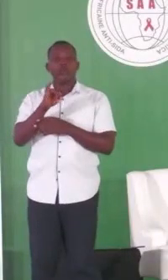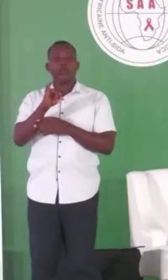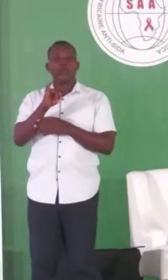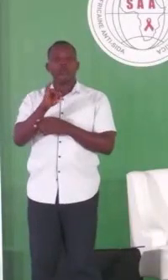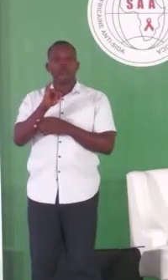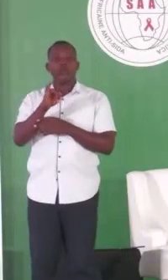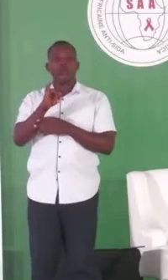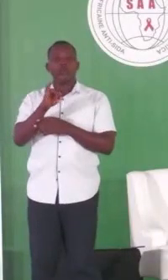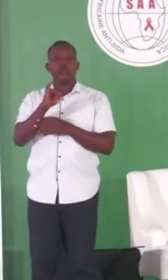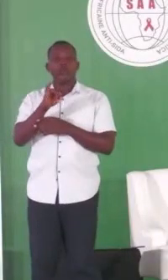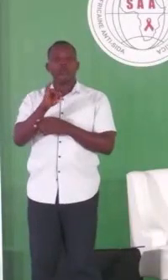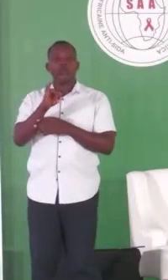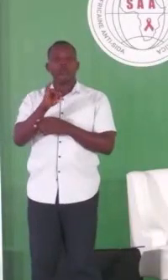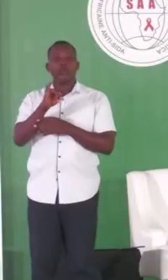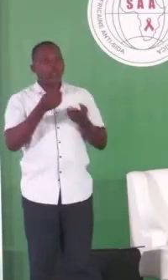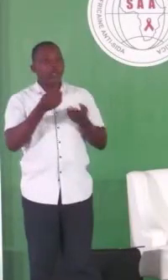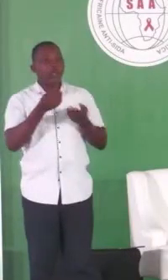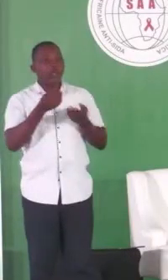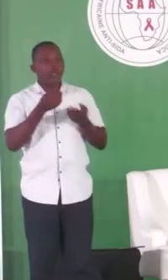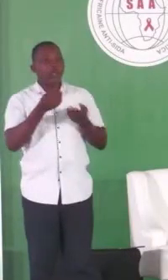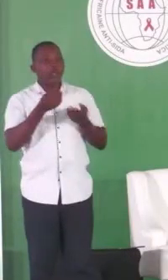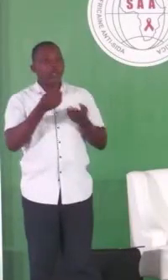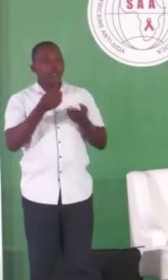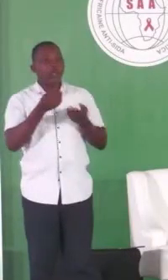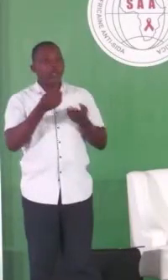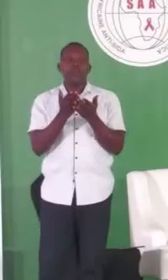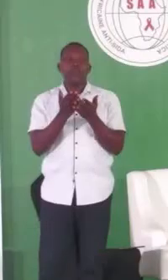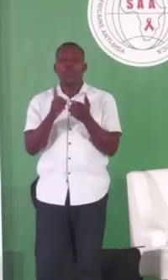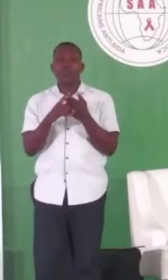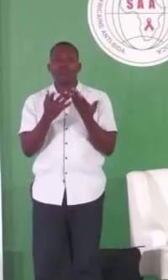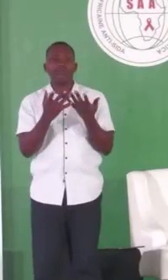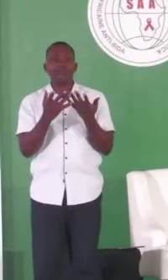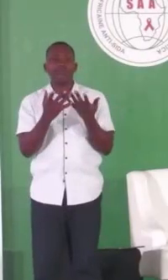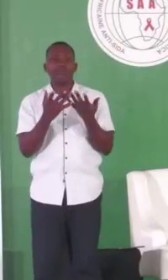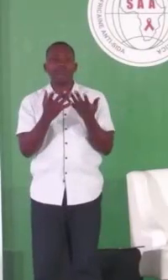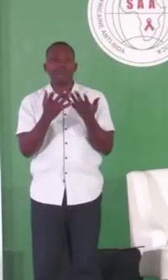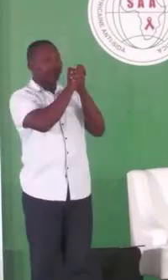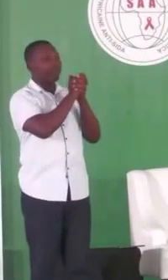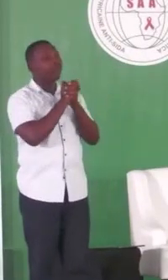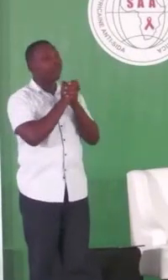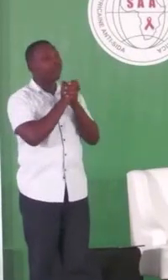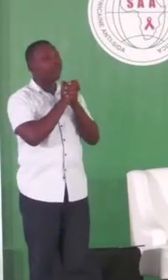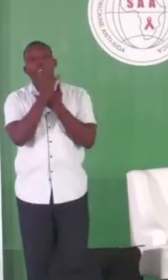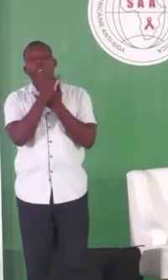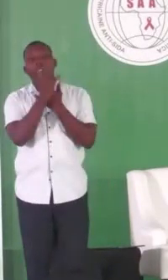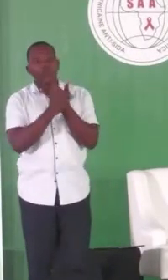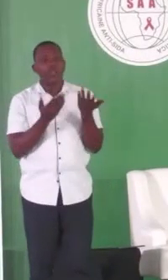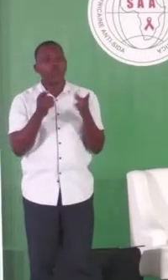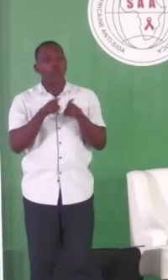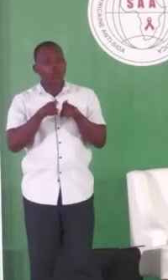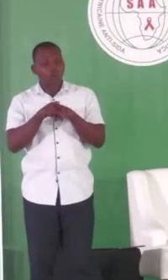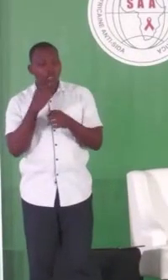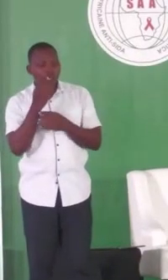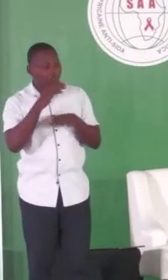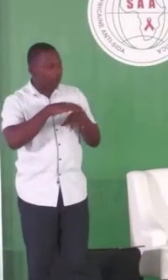what they have done. I have first to appreciate the countries and also mention on Botswana. I have a question